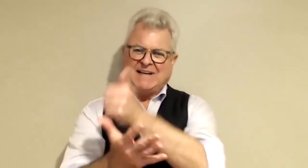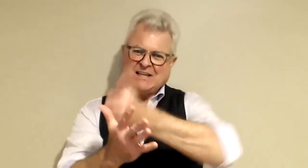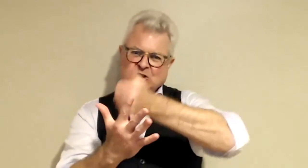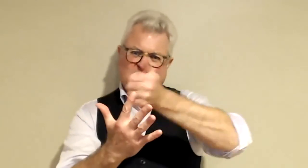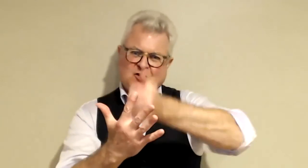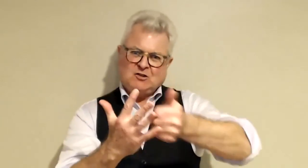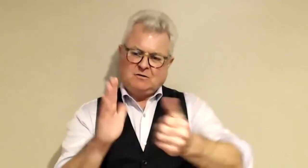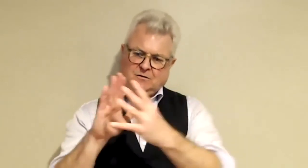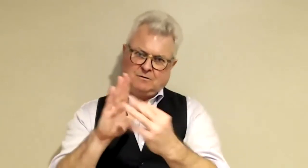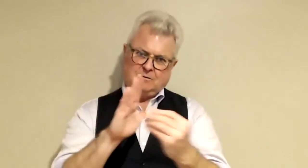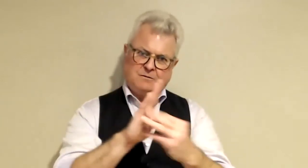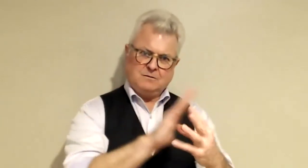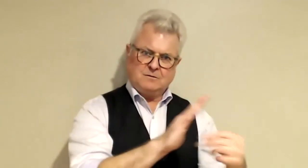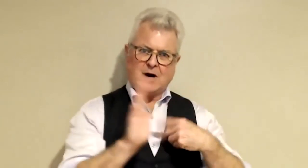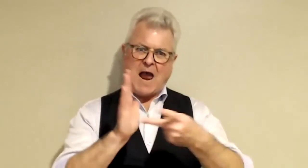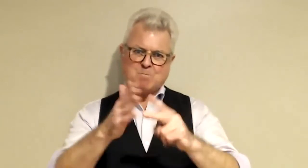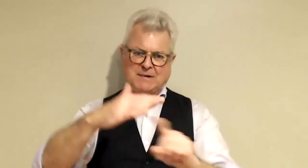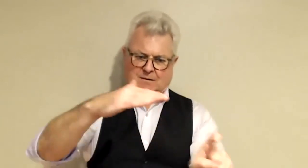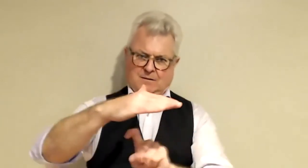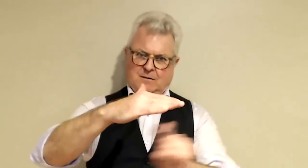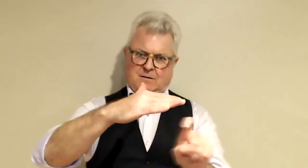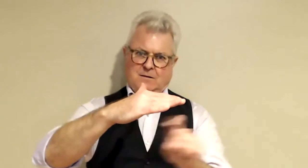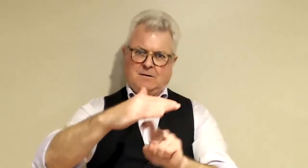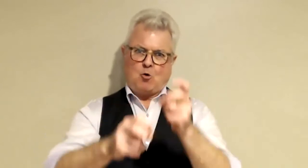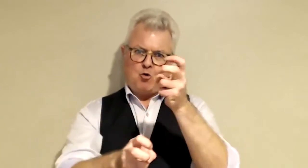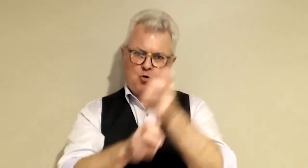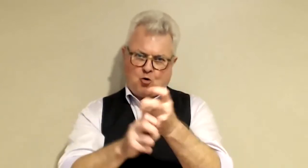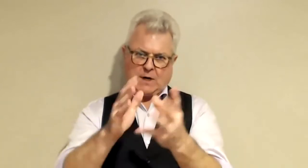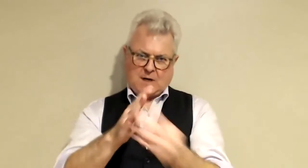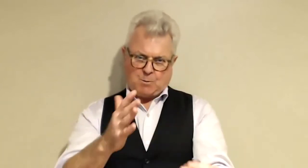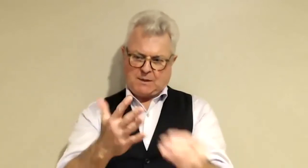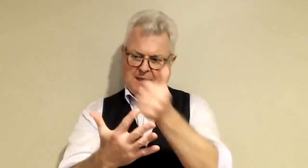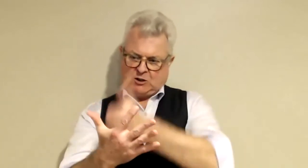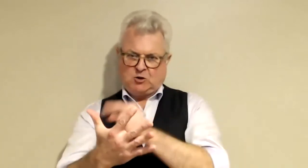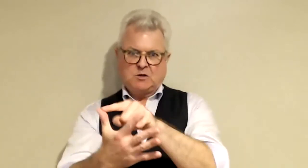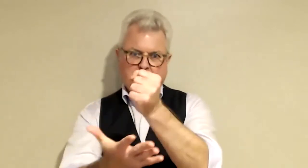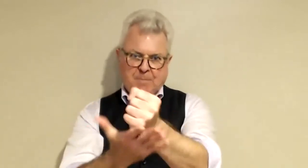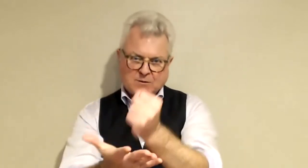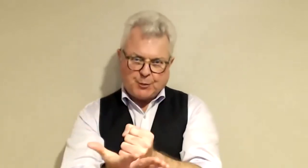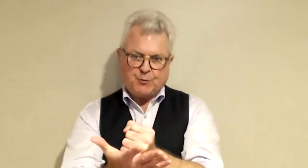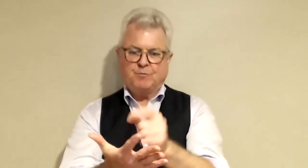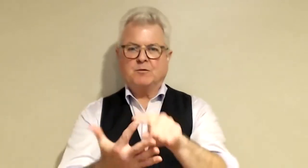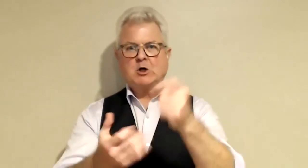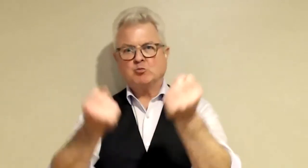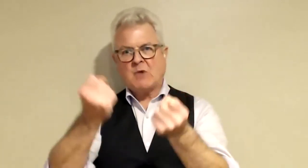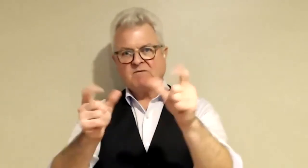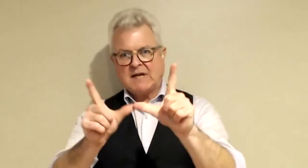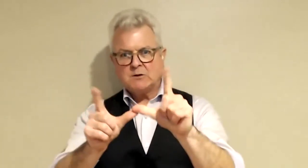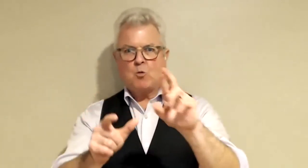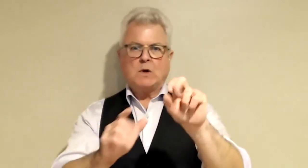4 sets of copies of each of those documents, meaning your credit card, your passport, your driver's license,